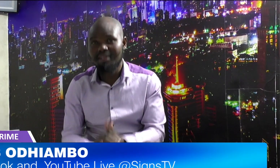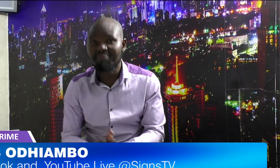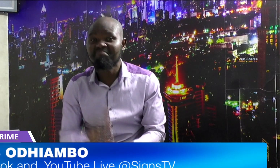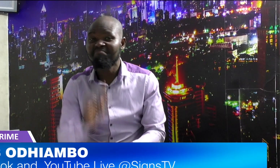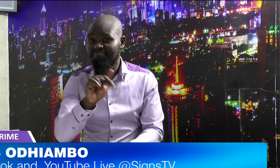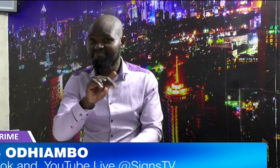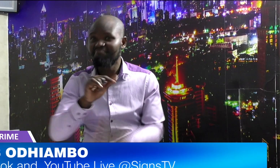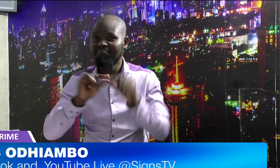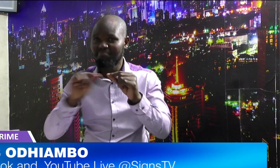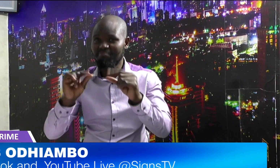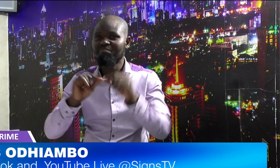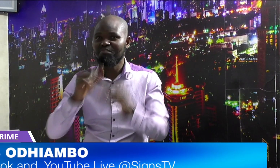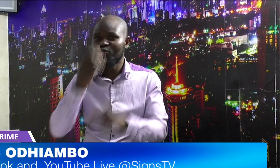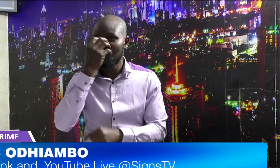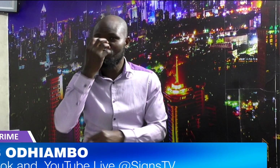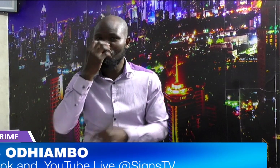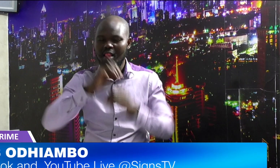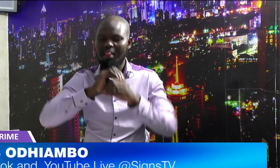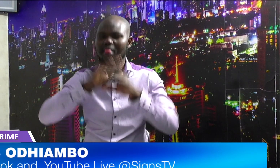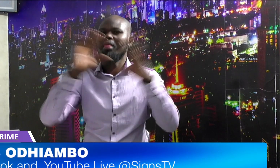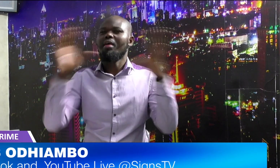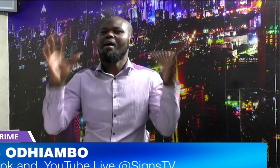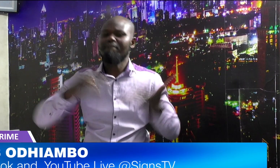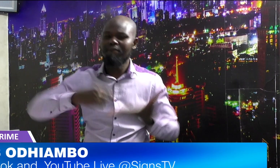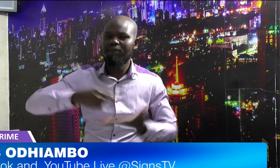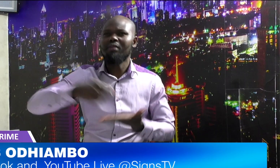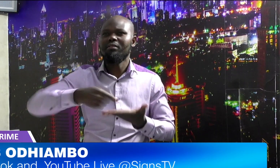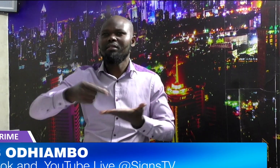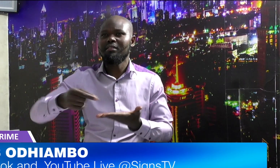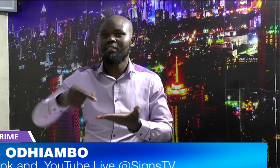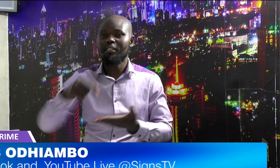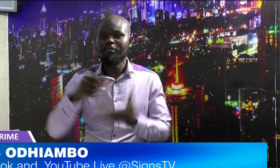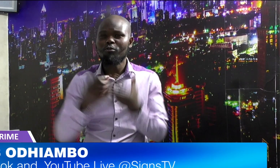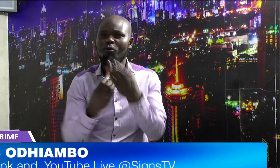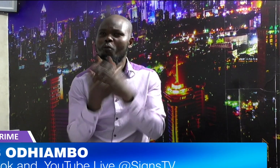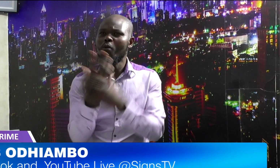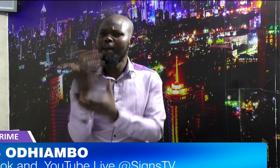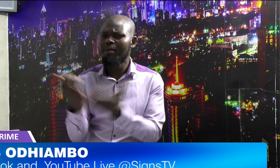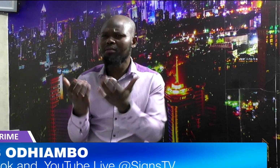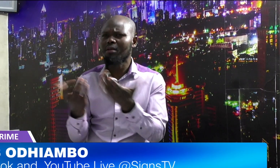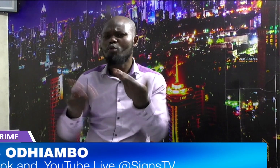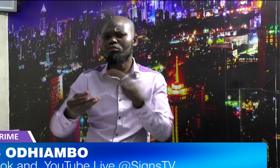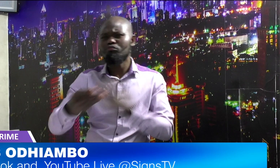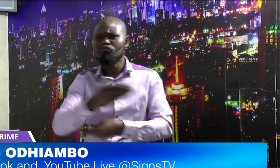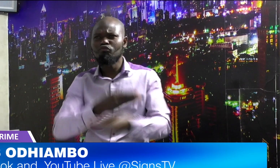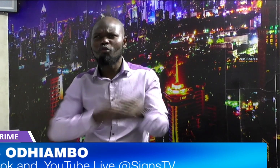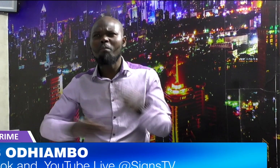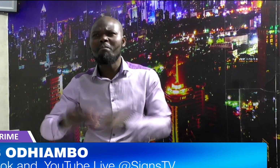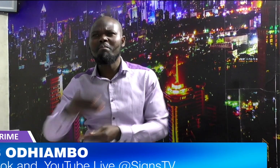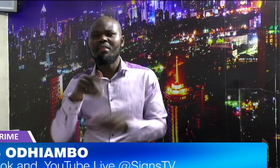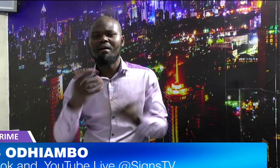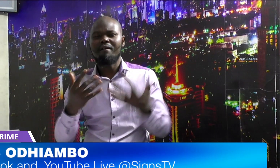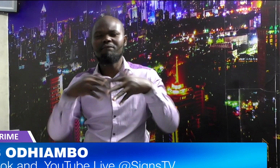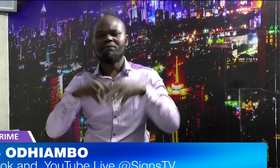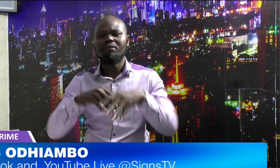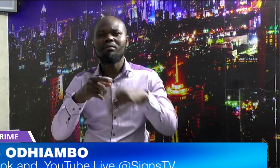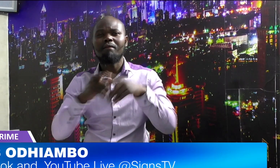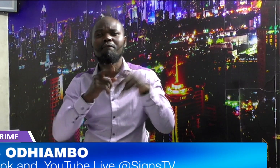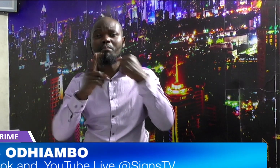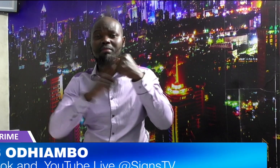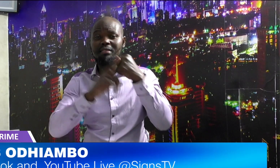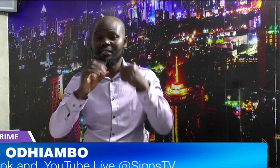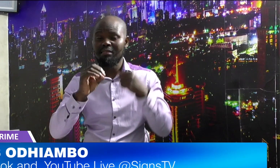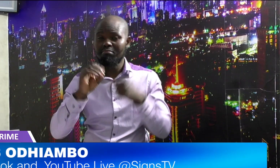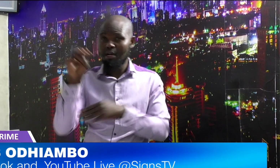interactions. Regarding trade, Ruto highlighted significant growth, with trade volume increasing from 60